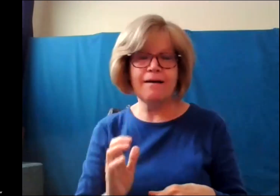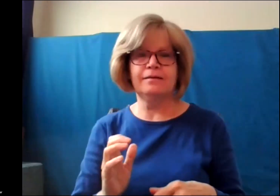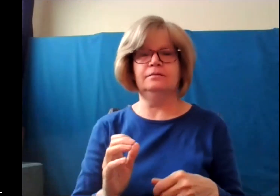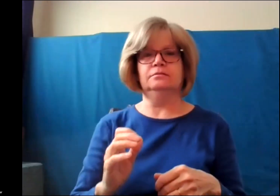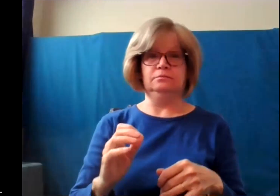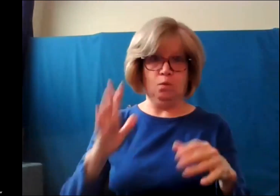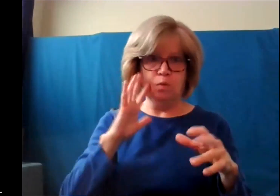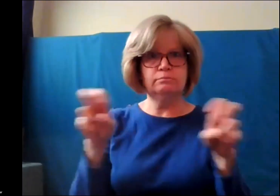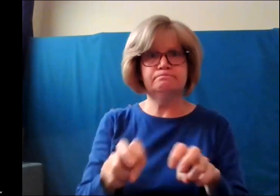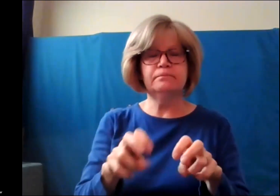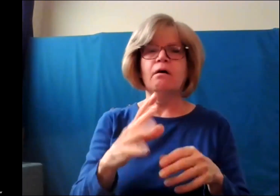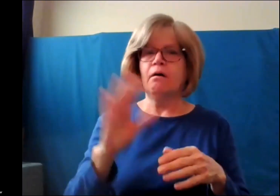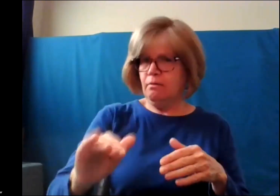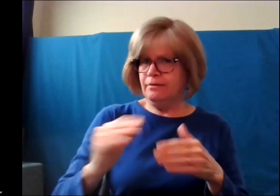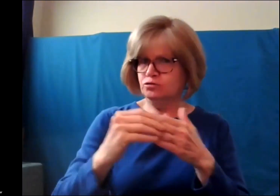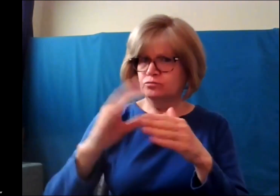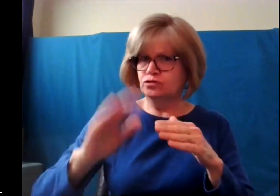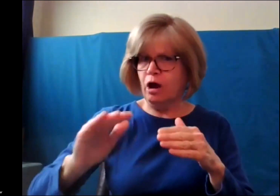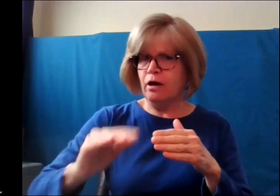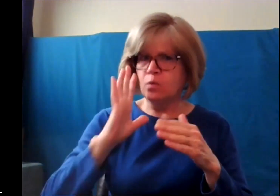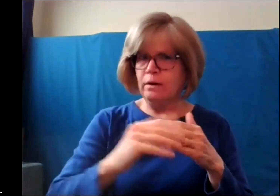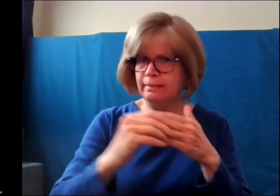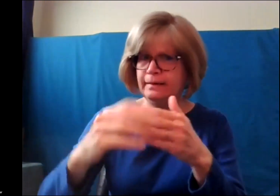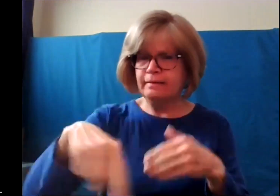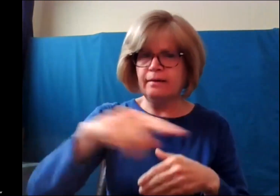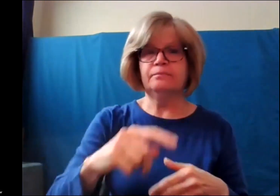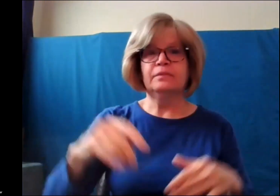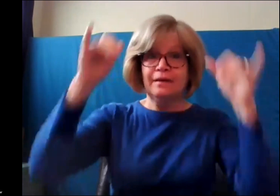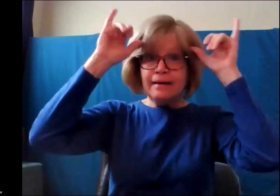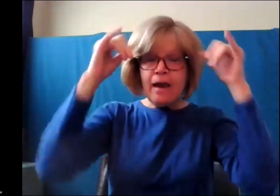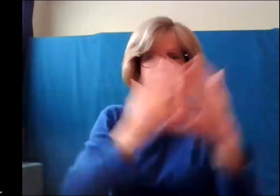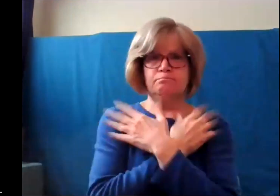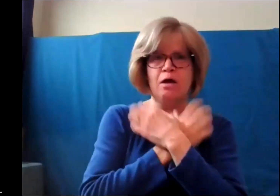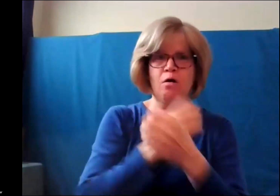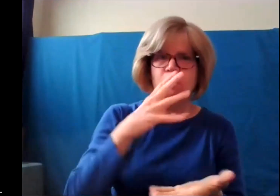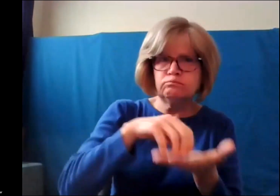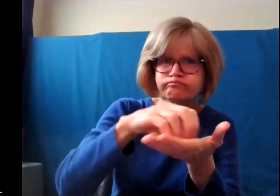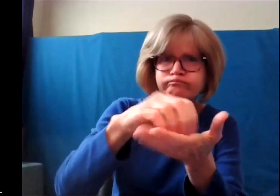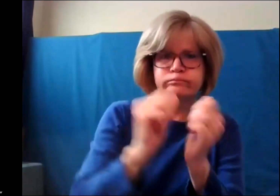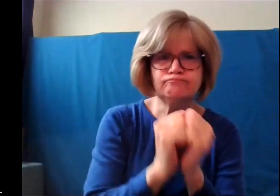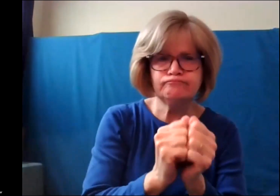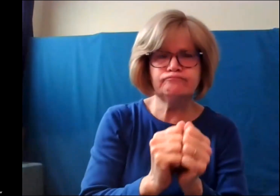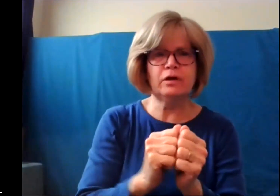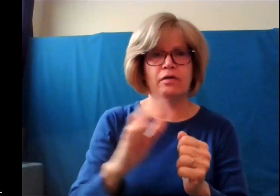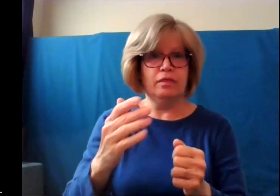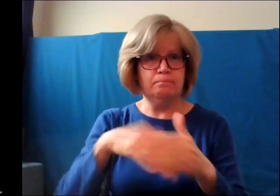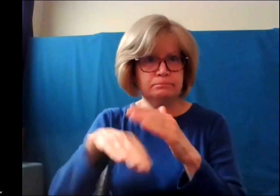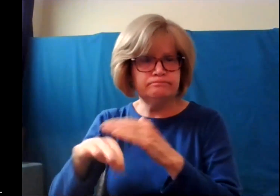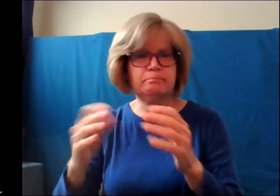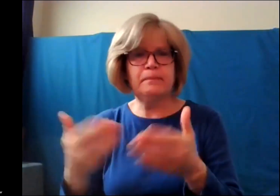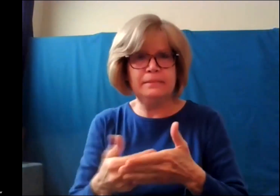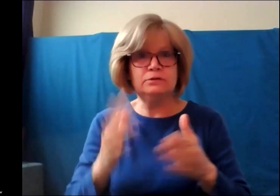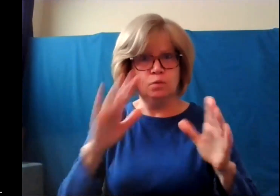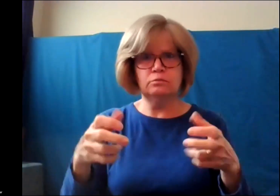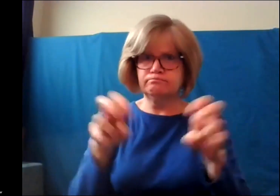child shall lead them. The cow and the bear shall graze, their young shall lie down together, and the lion shall eat straw